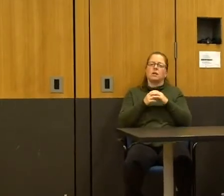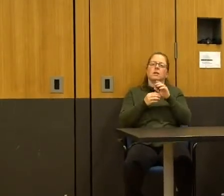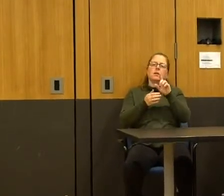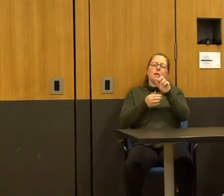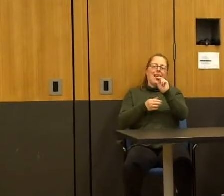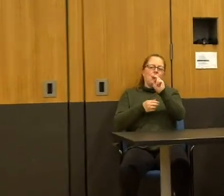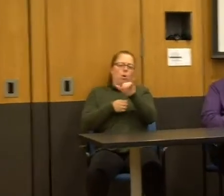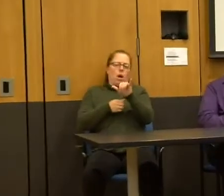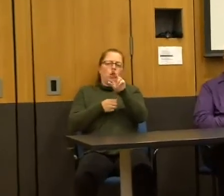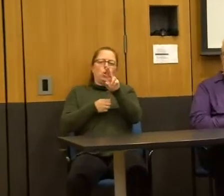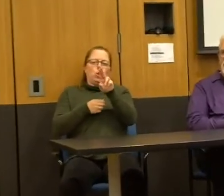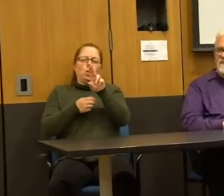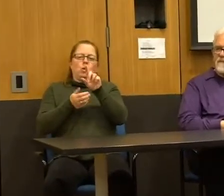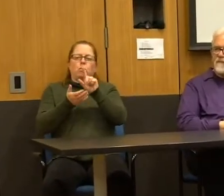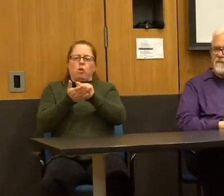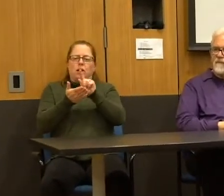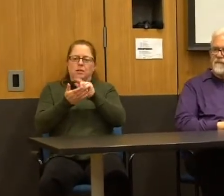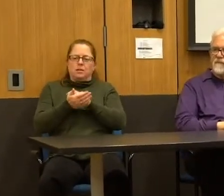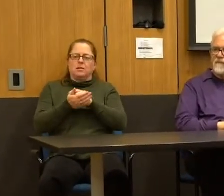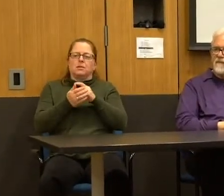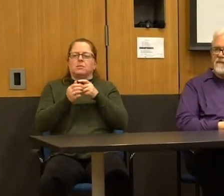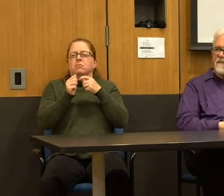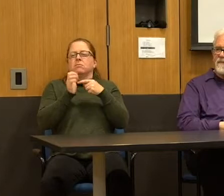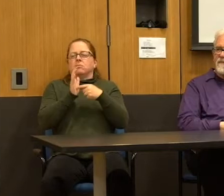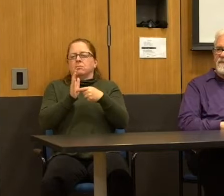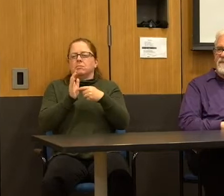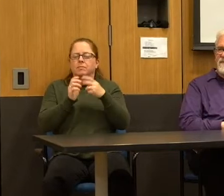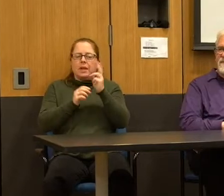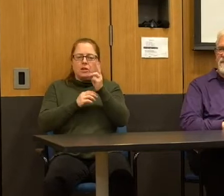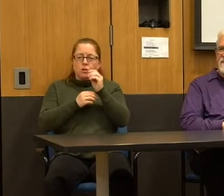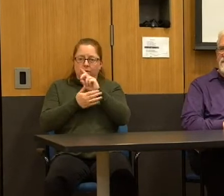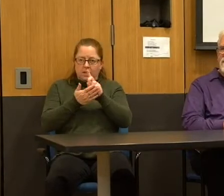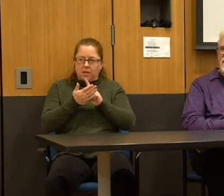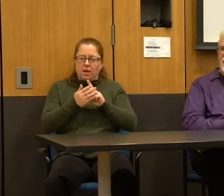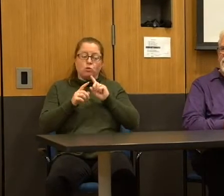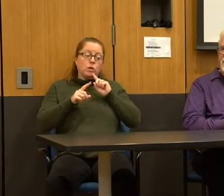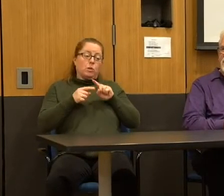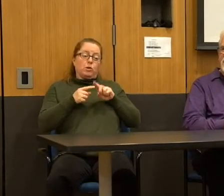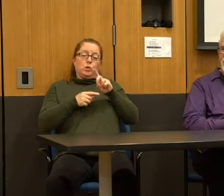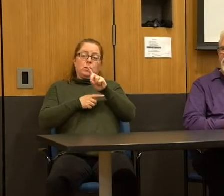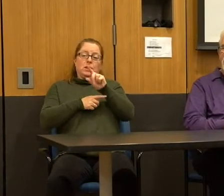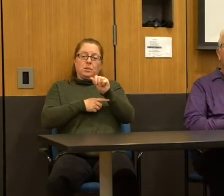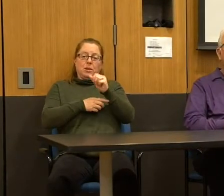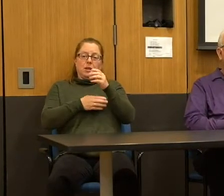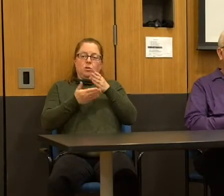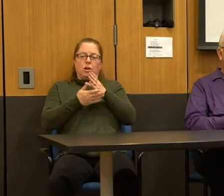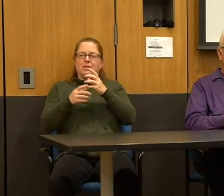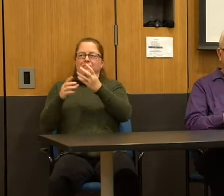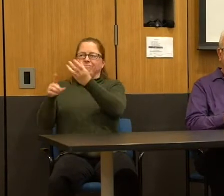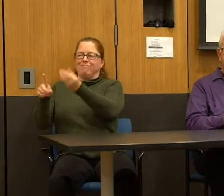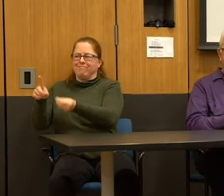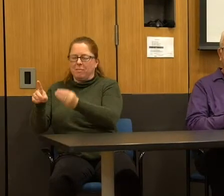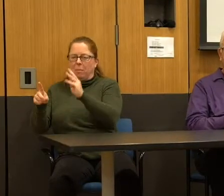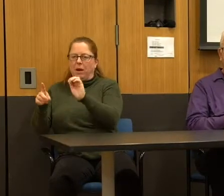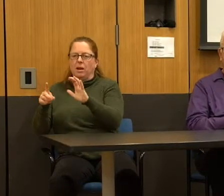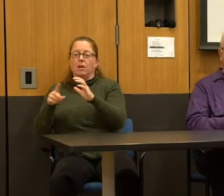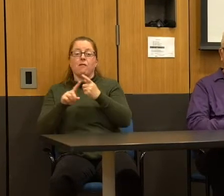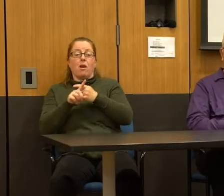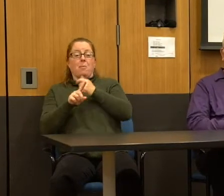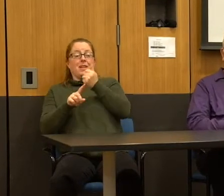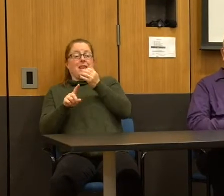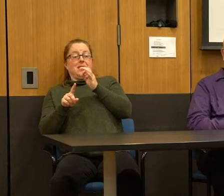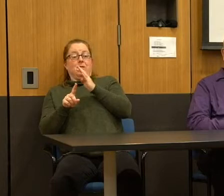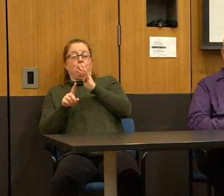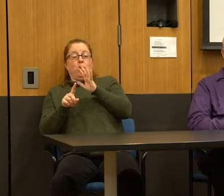Press, traces the history of design responses to disability rights from 1945 to the recent times.